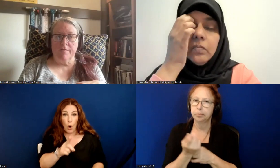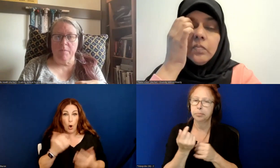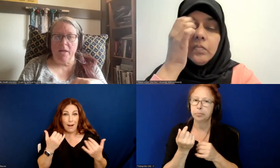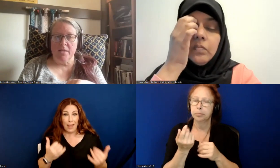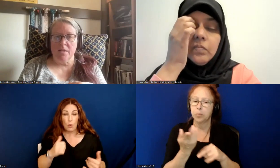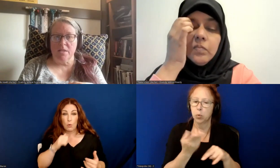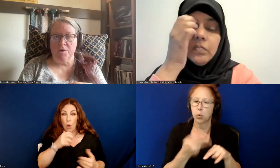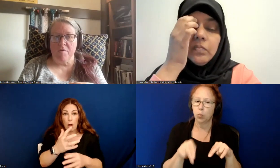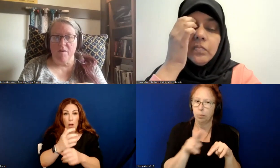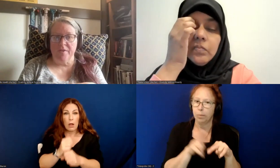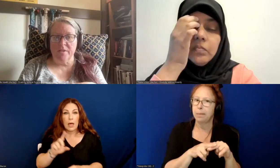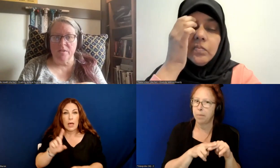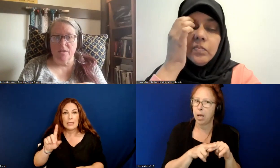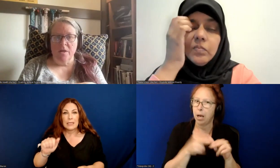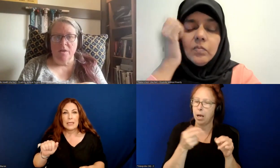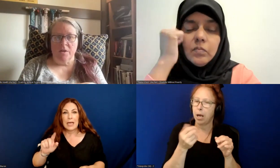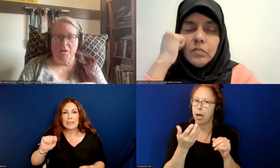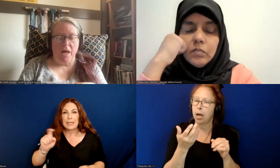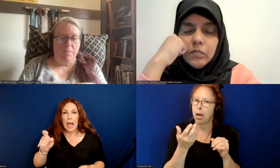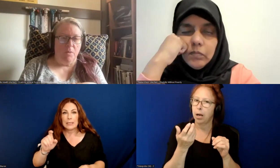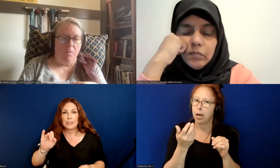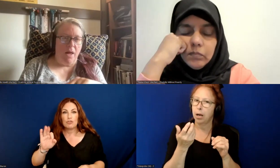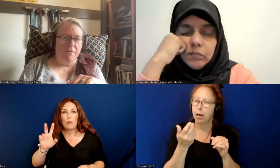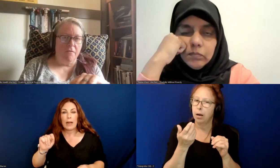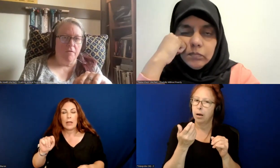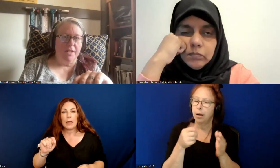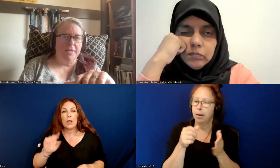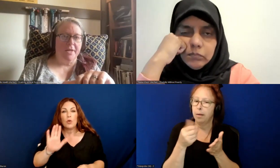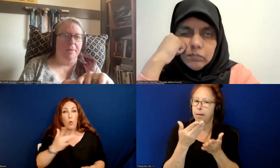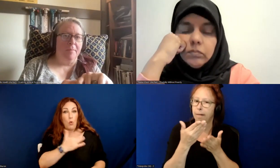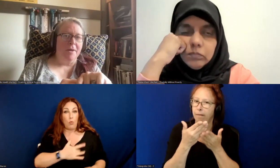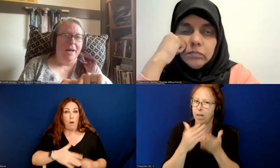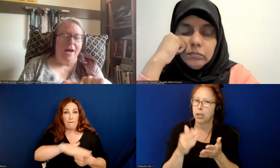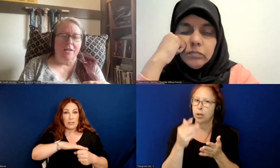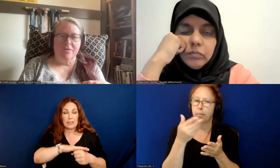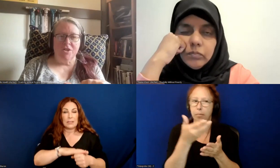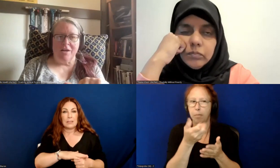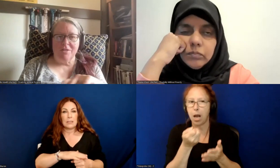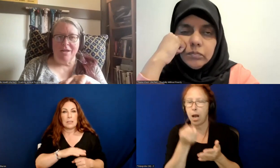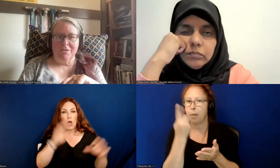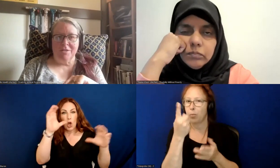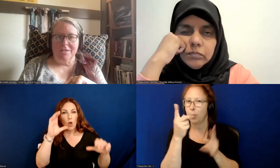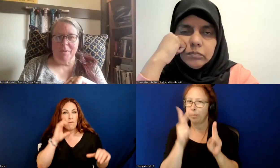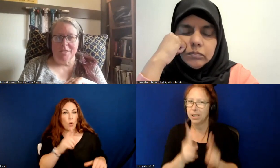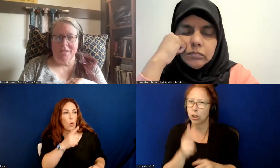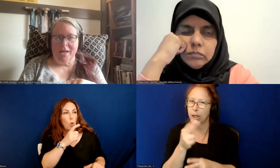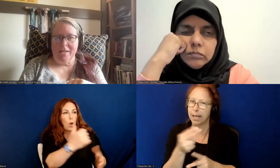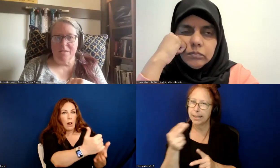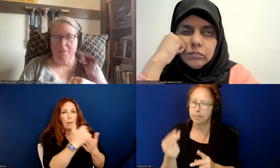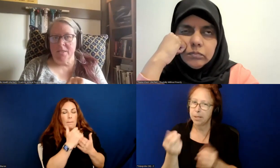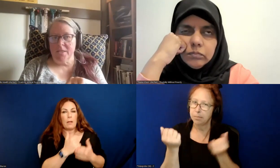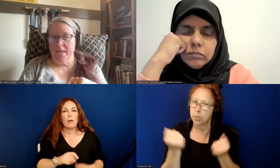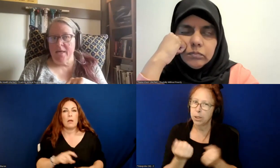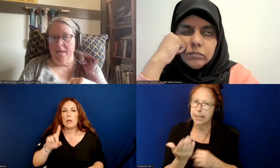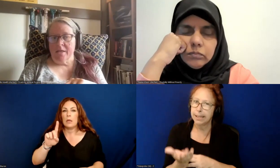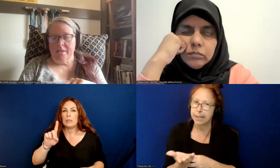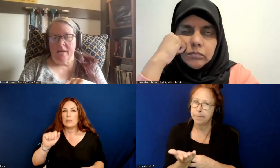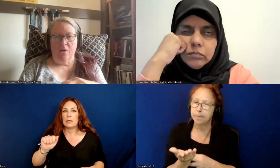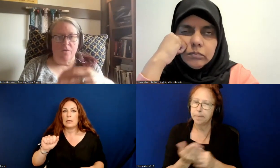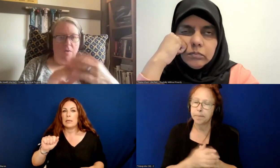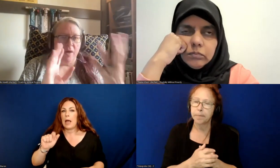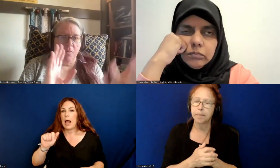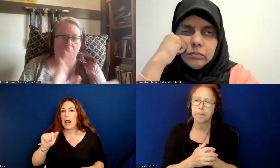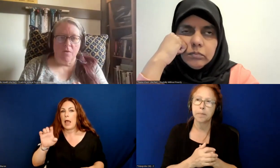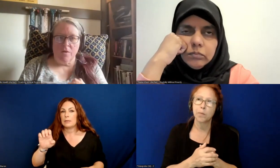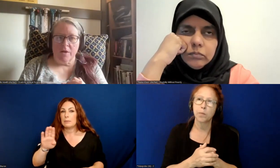credit, look for places in your province that could help you apply for it. I'll give a shout out to Disability Alliance BC, because